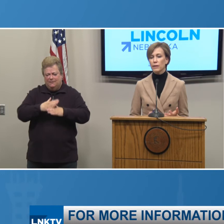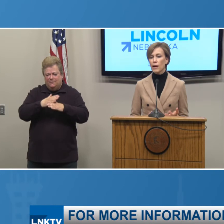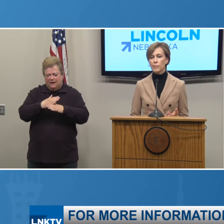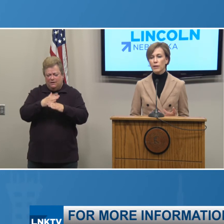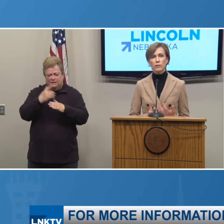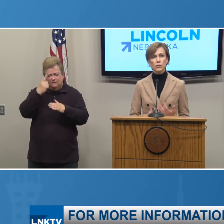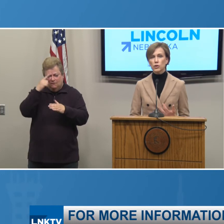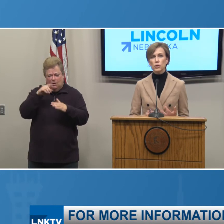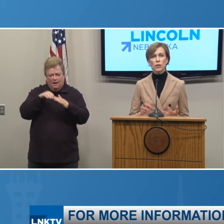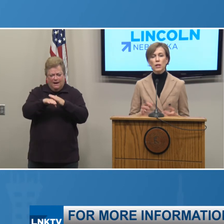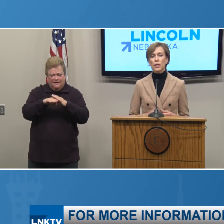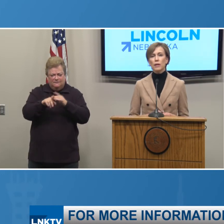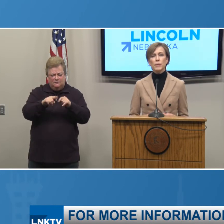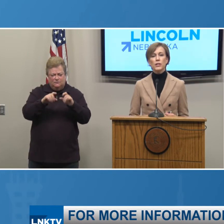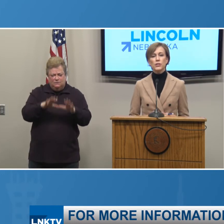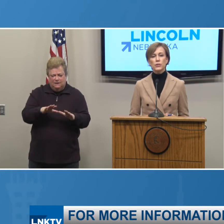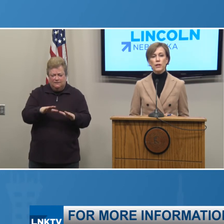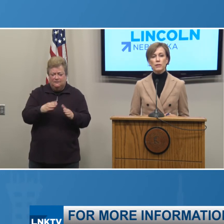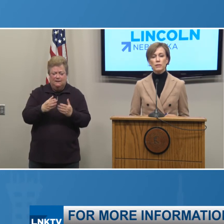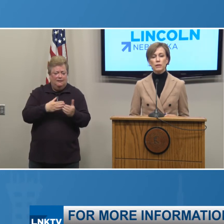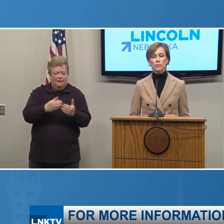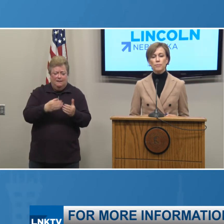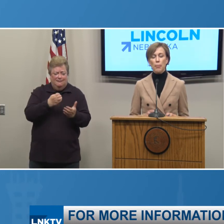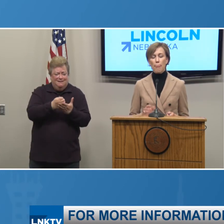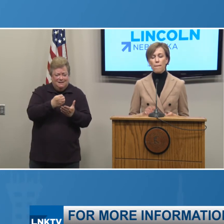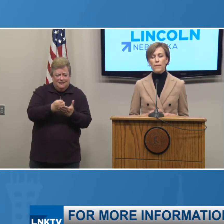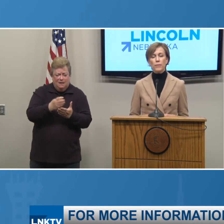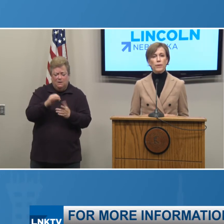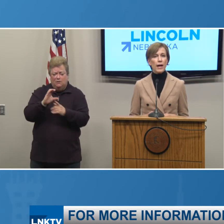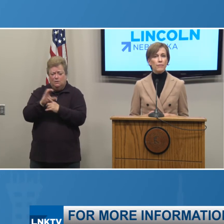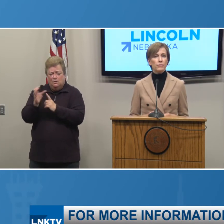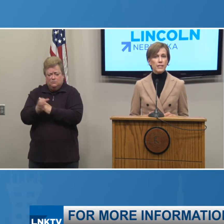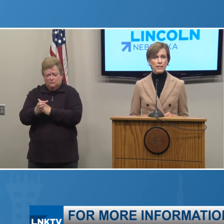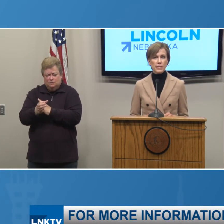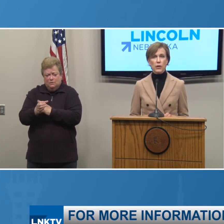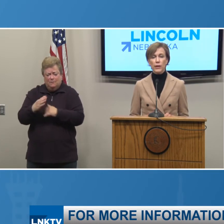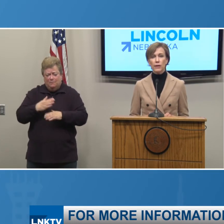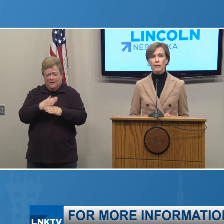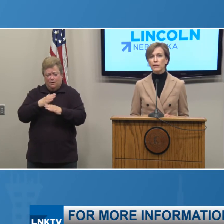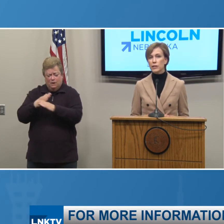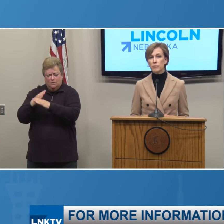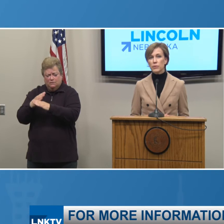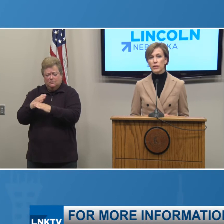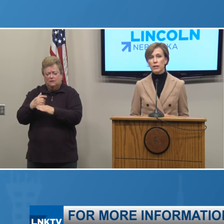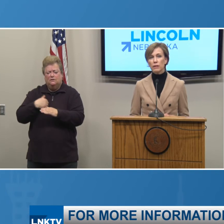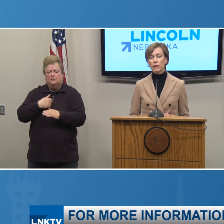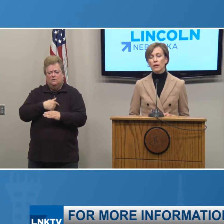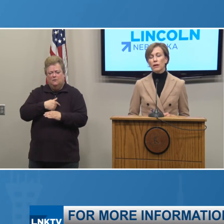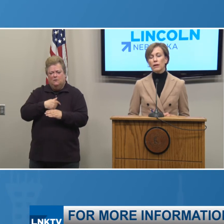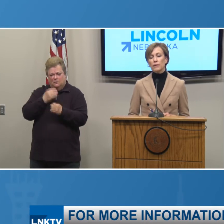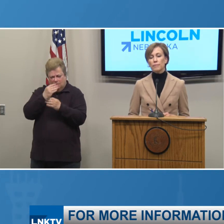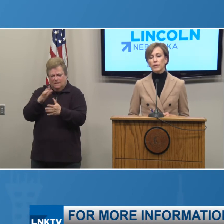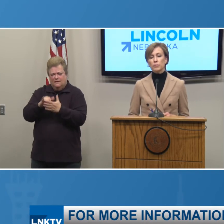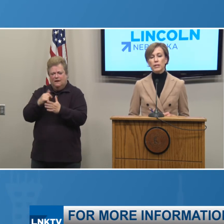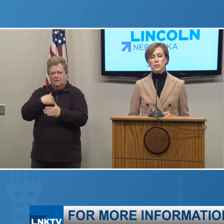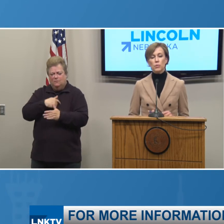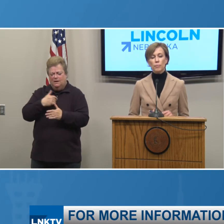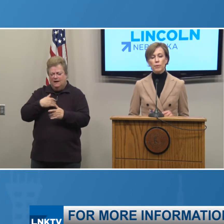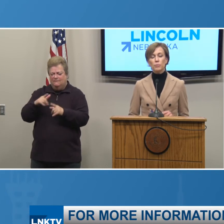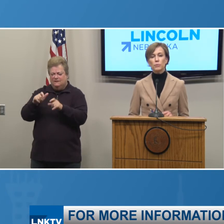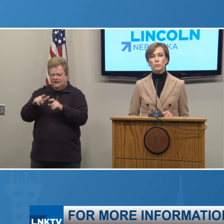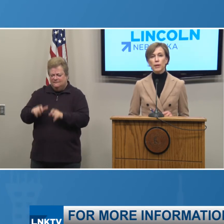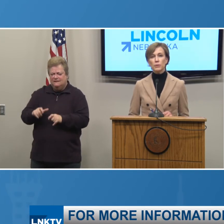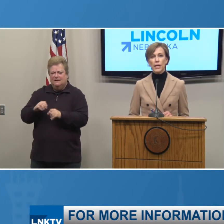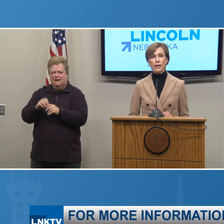they're economic or cultural, and making sure that, that we have testing going on in the community, in places